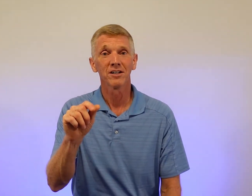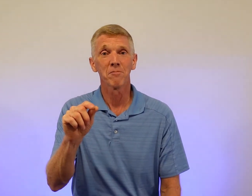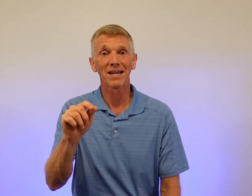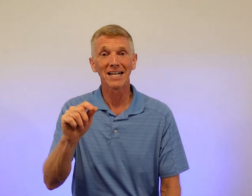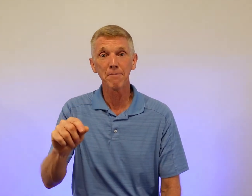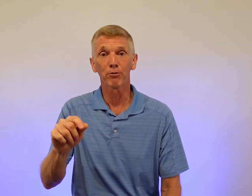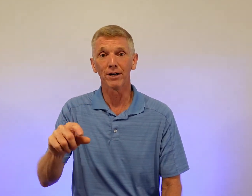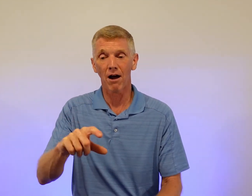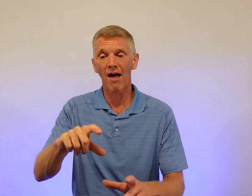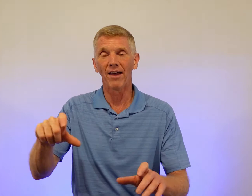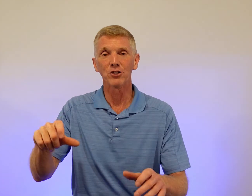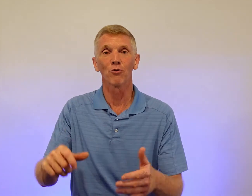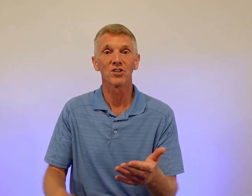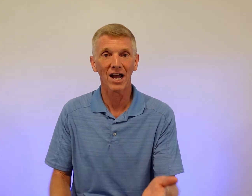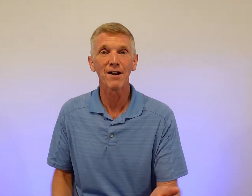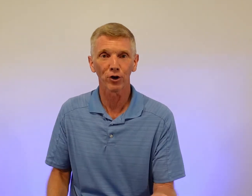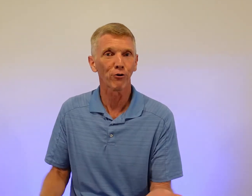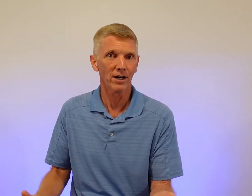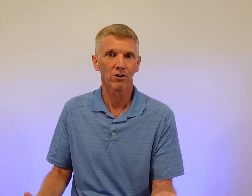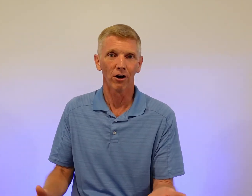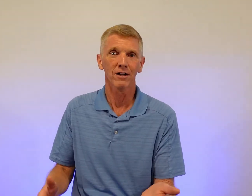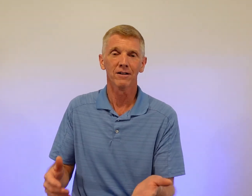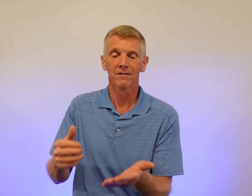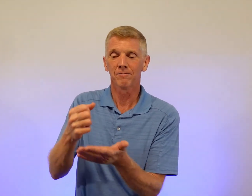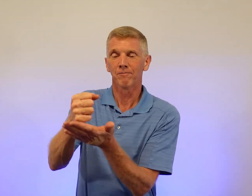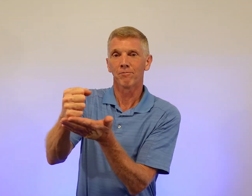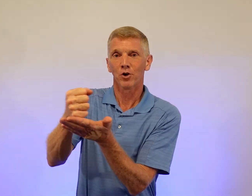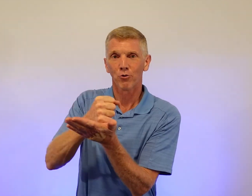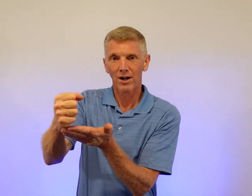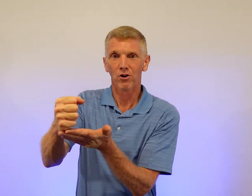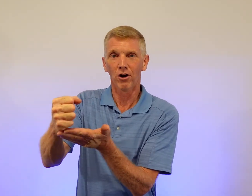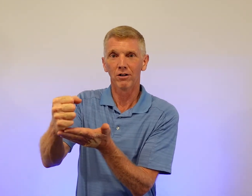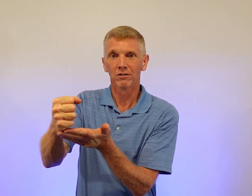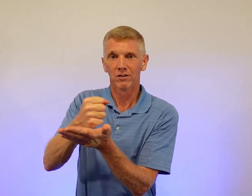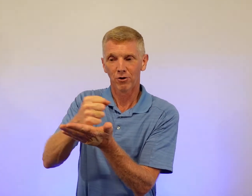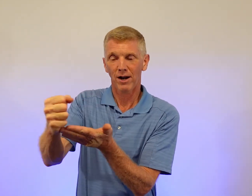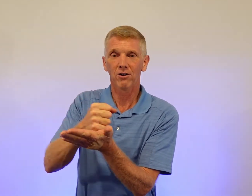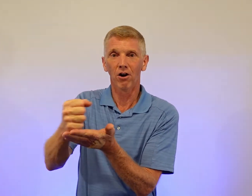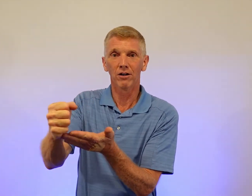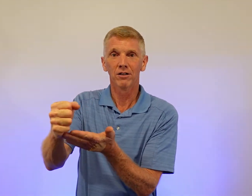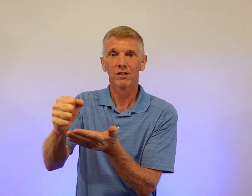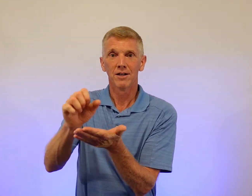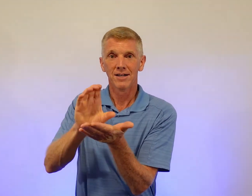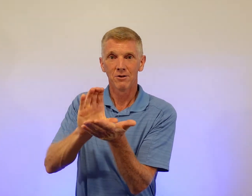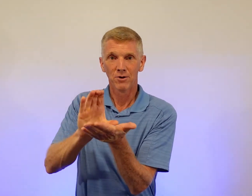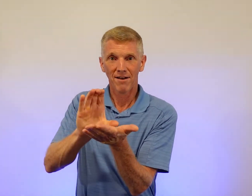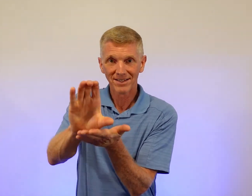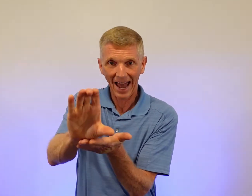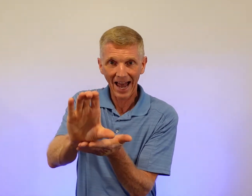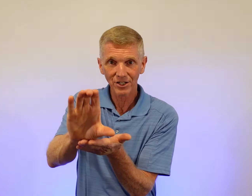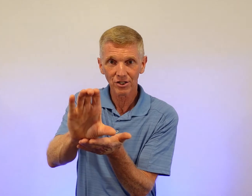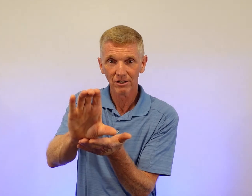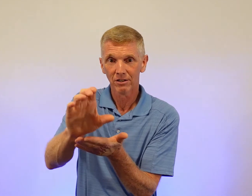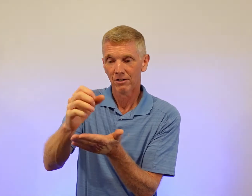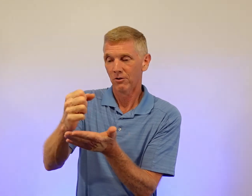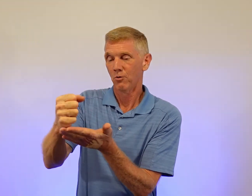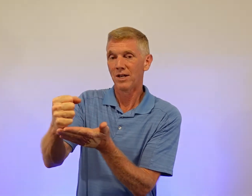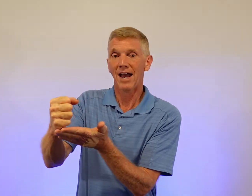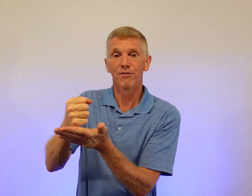make an imprint on that. So the sign for credit card, credit card, credit card. We have cash, we have